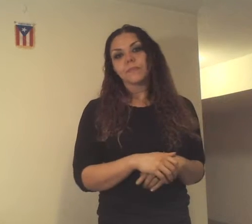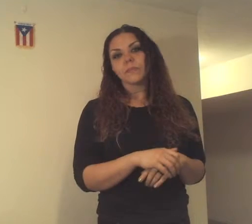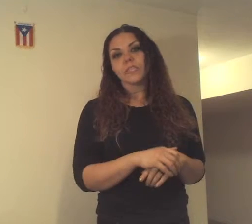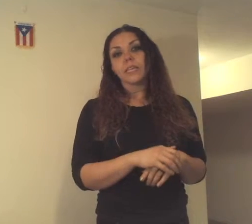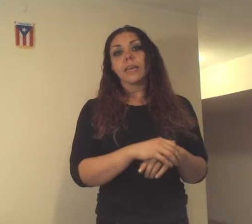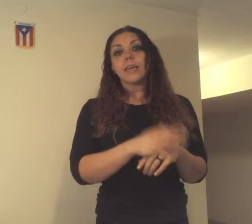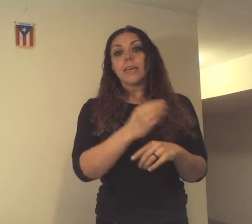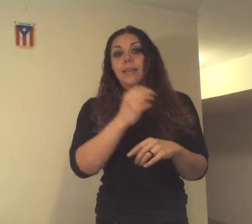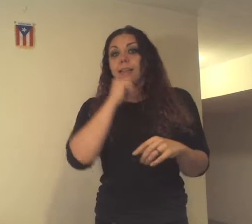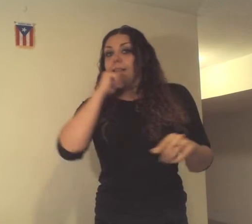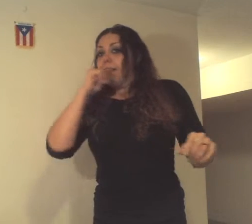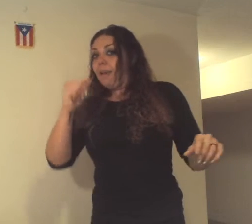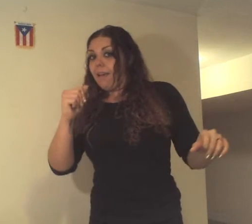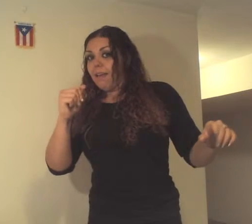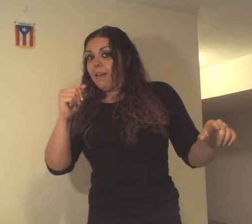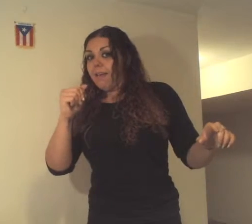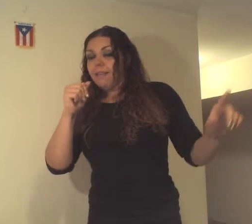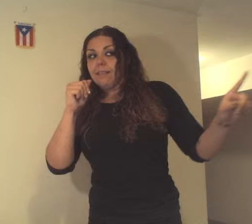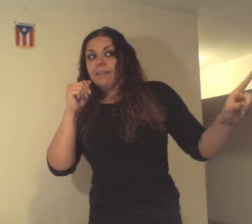not maybe moving your hand this much.